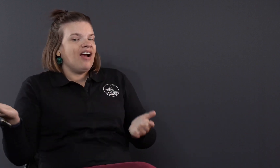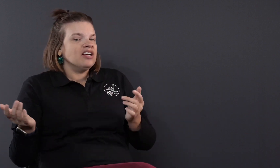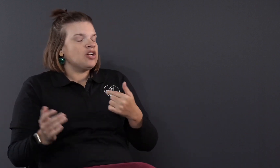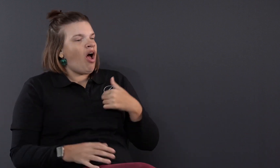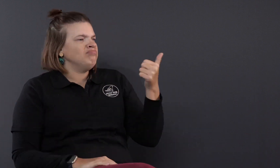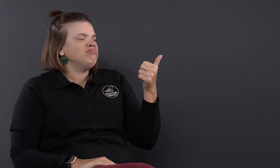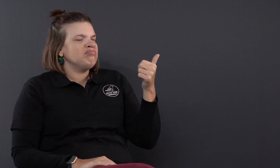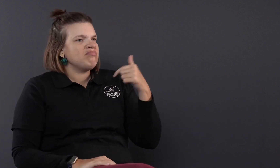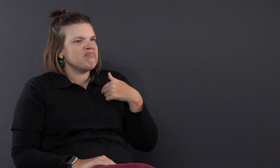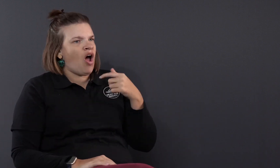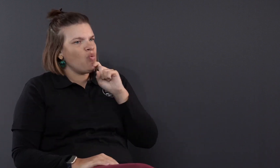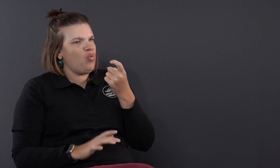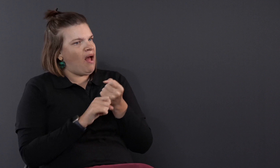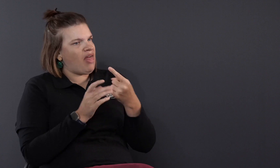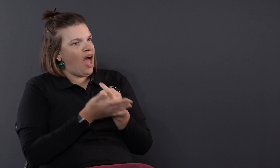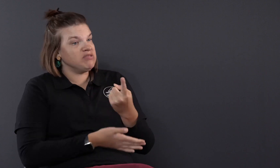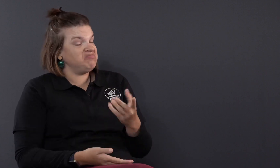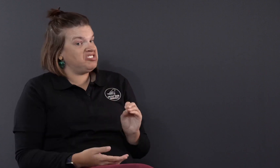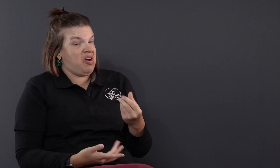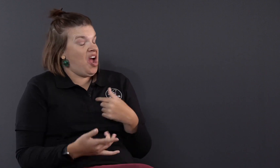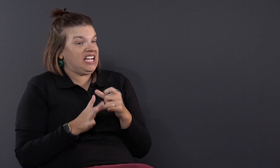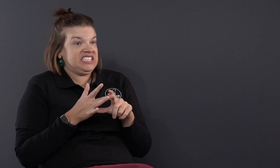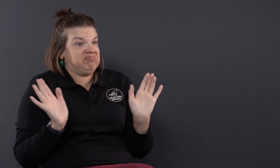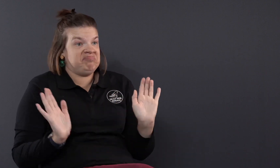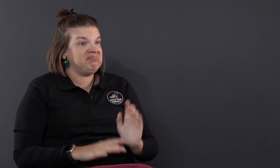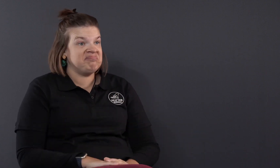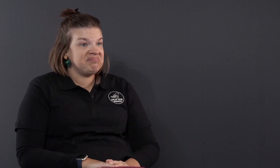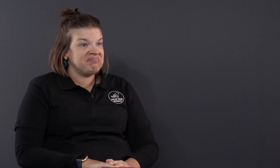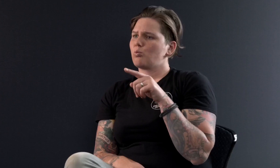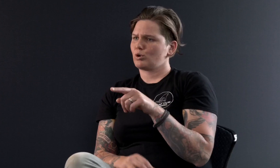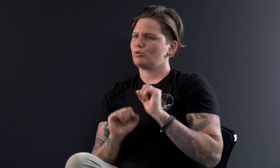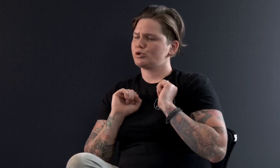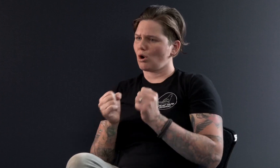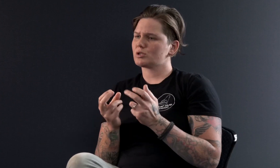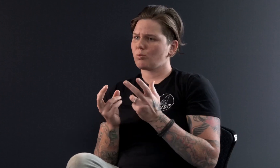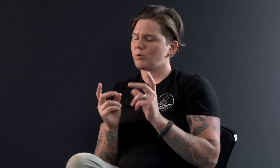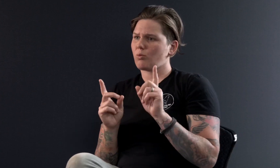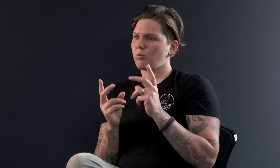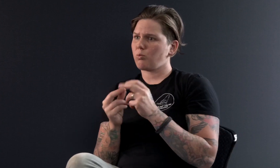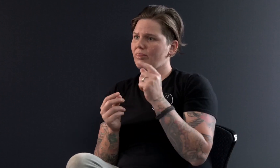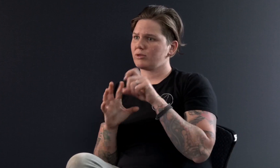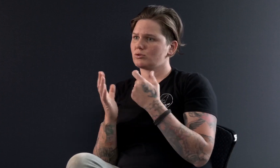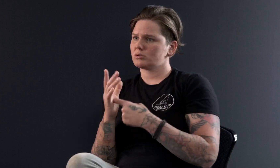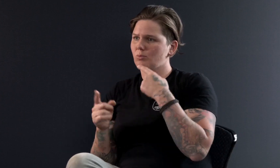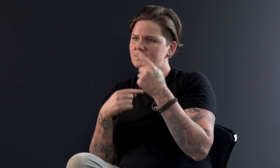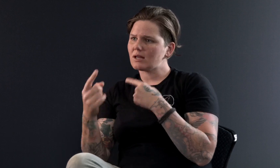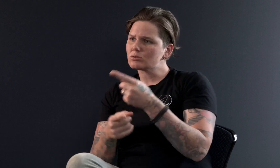happening, so I told her that I would make that happen, and I did. And were you shocked hearing all of this from the